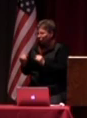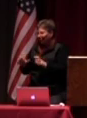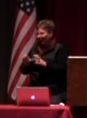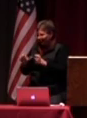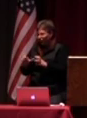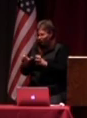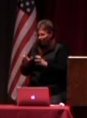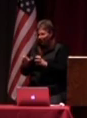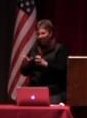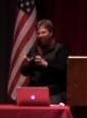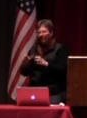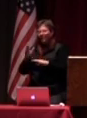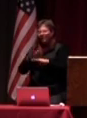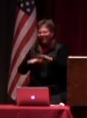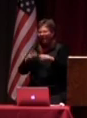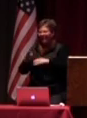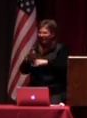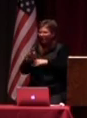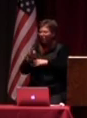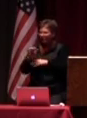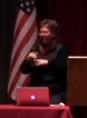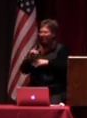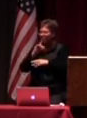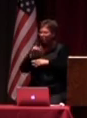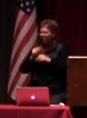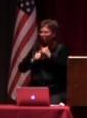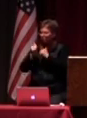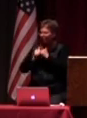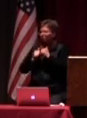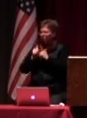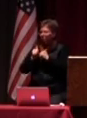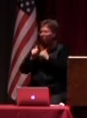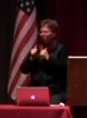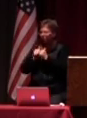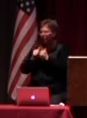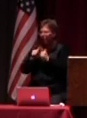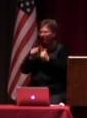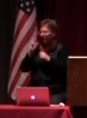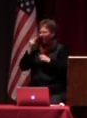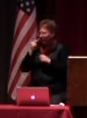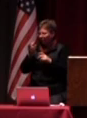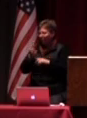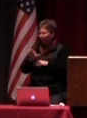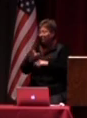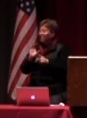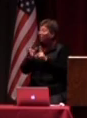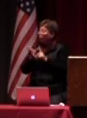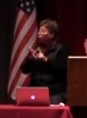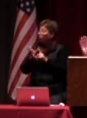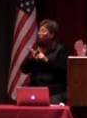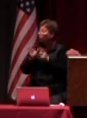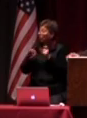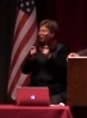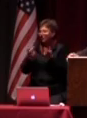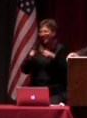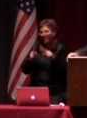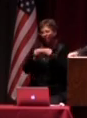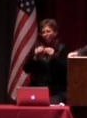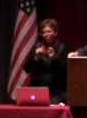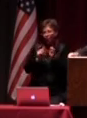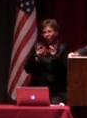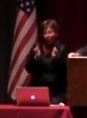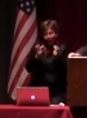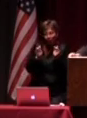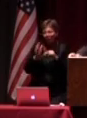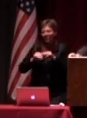as rigidly structured by massive social and political forces. Cultural change can take place much more quickly than something like the rise of the middle